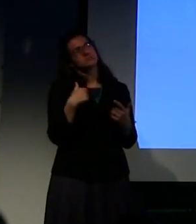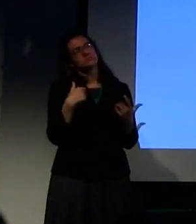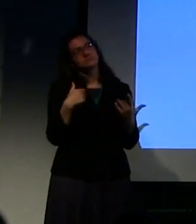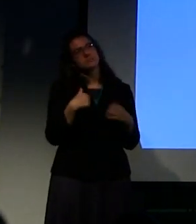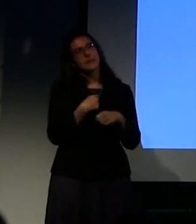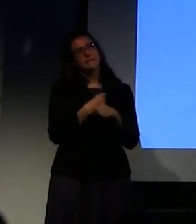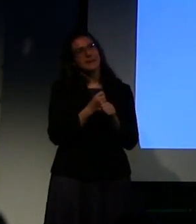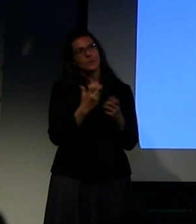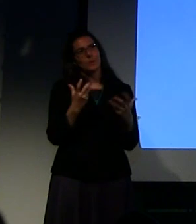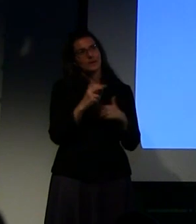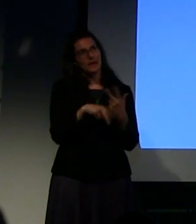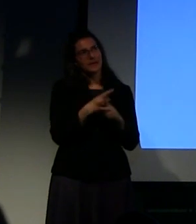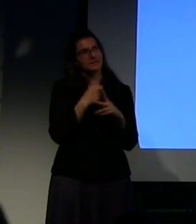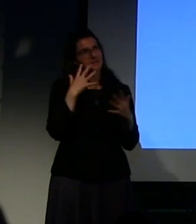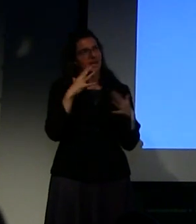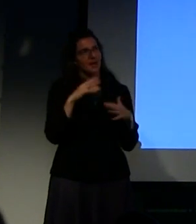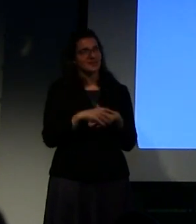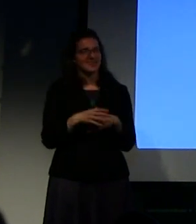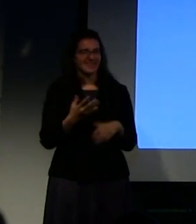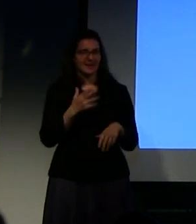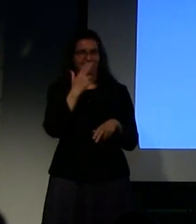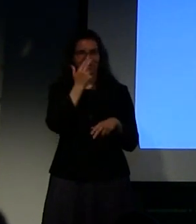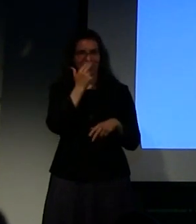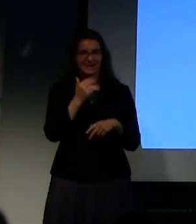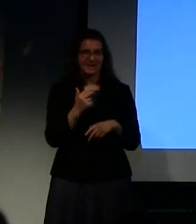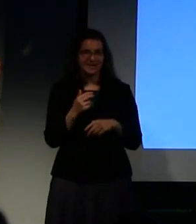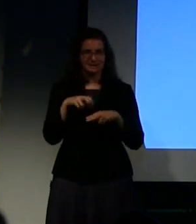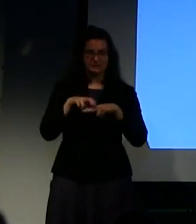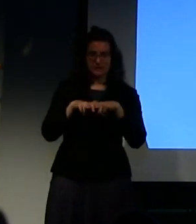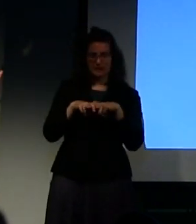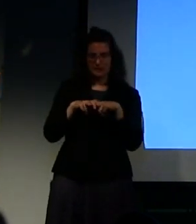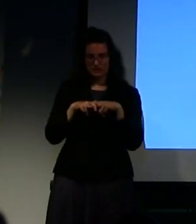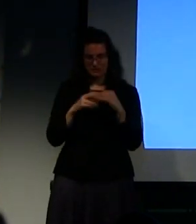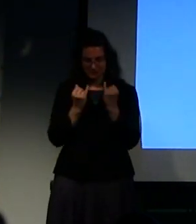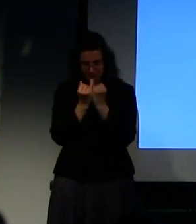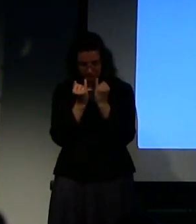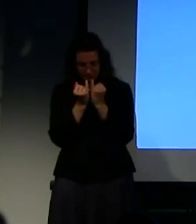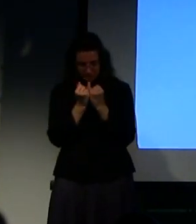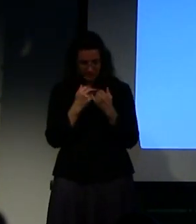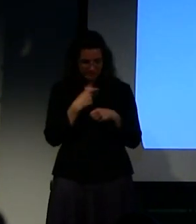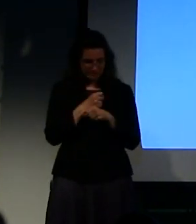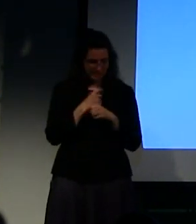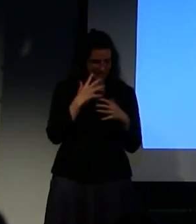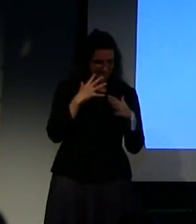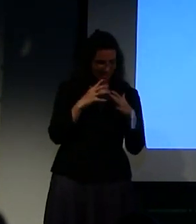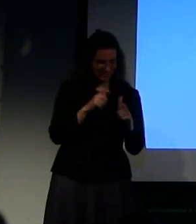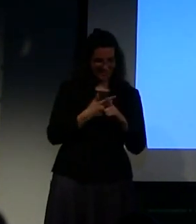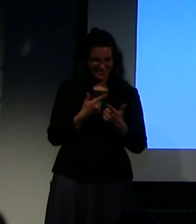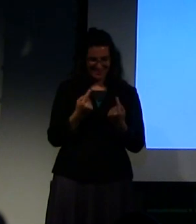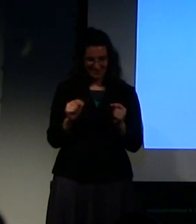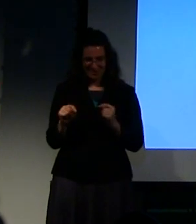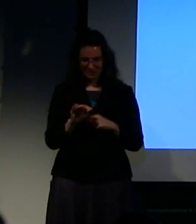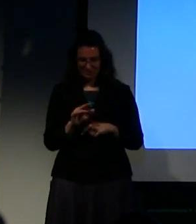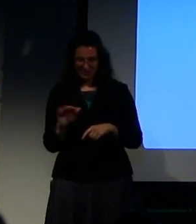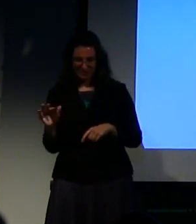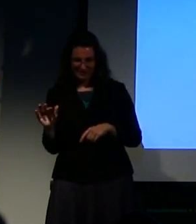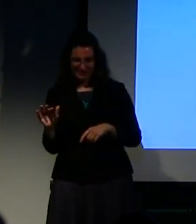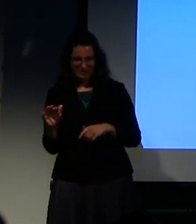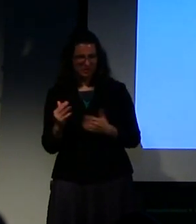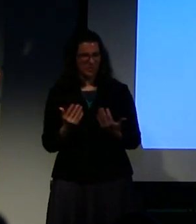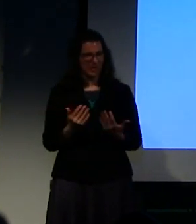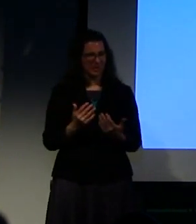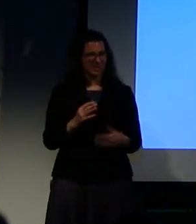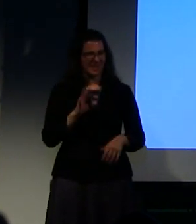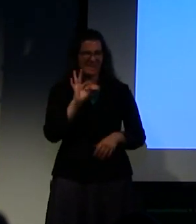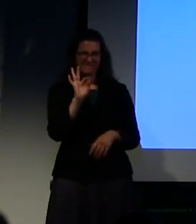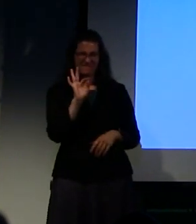And it's kind of funny to sit and make a sound and then try to spell it. Like, wait, is there an